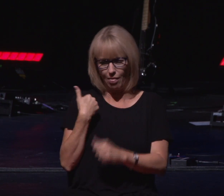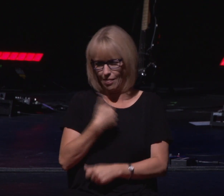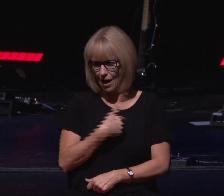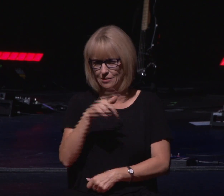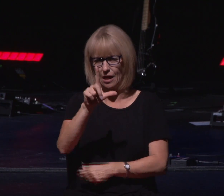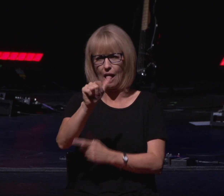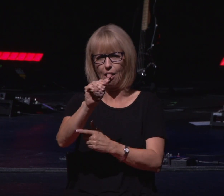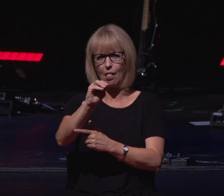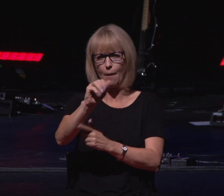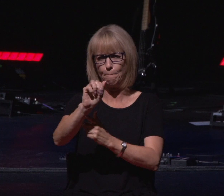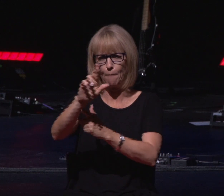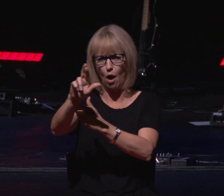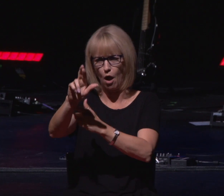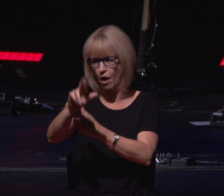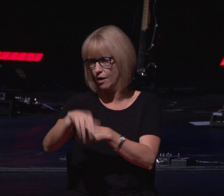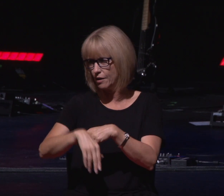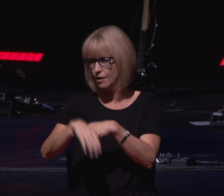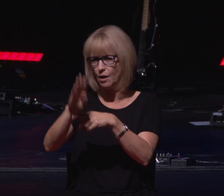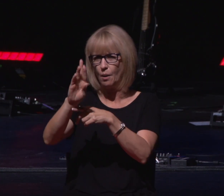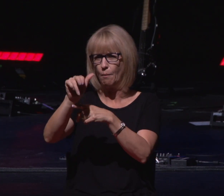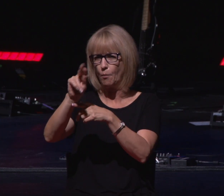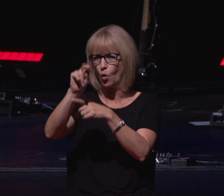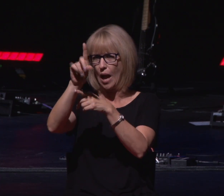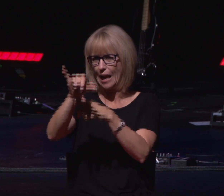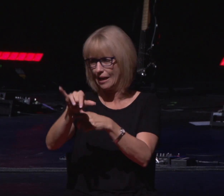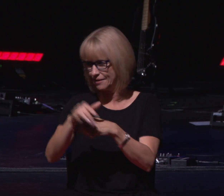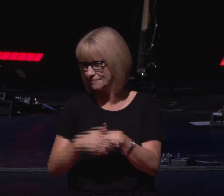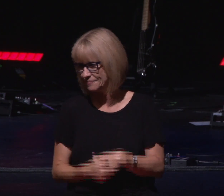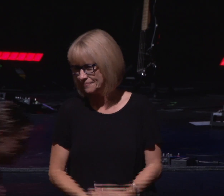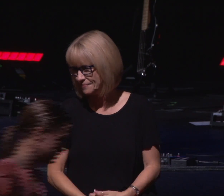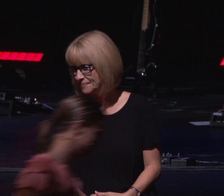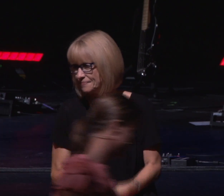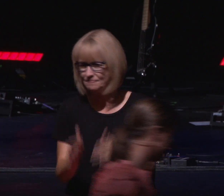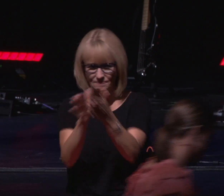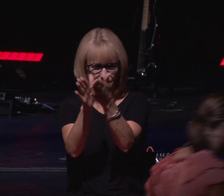me a little bit, we're gonna just, I want you to hear their stories. So this is Lamar and Brandy.